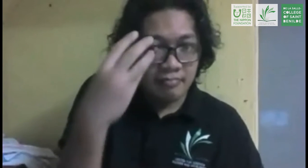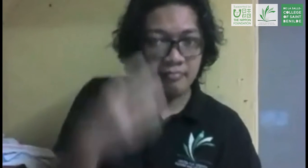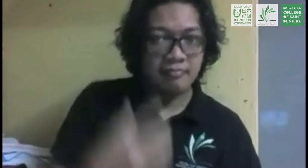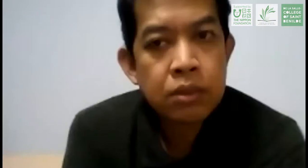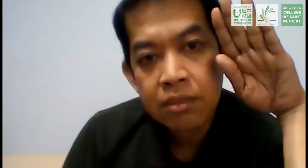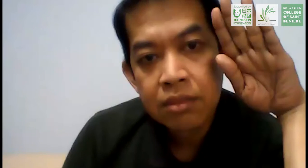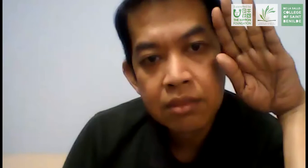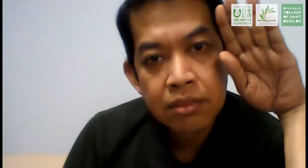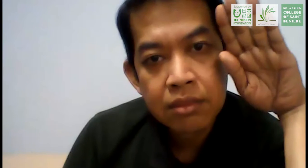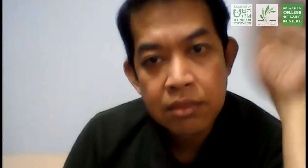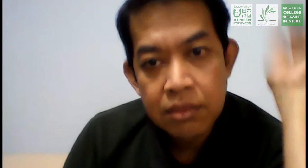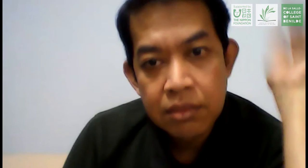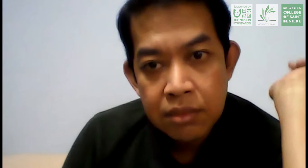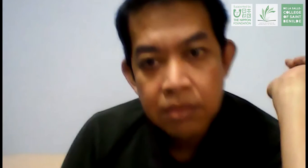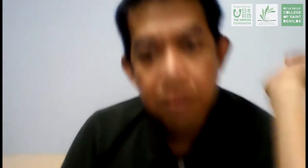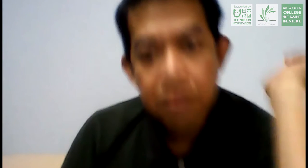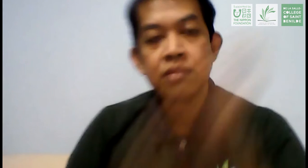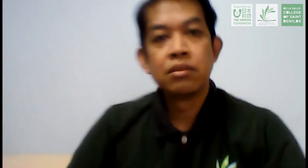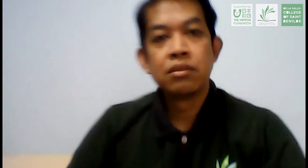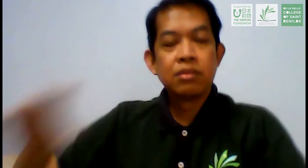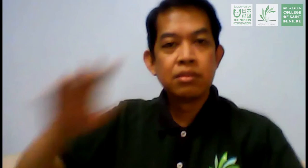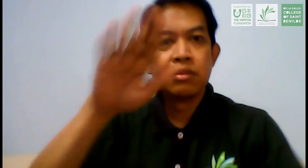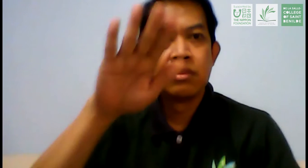Ray has his hand up.